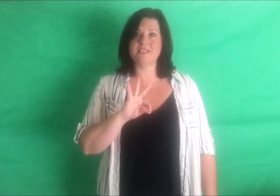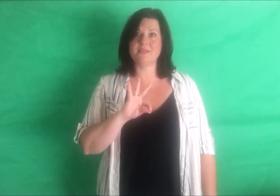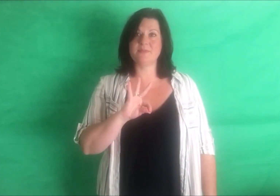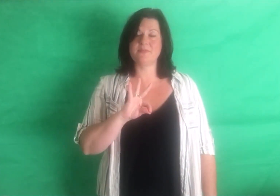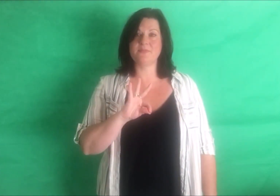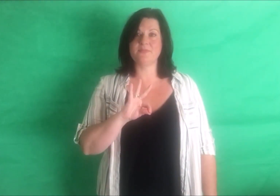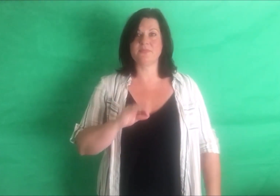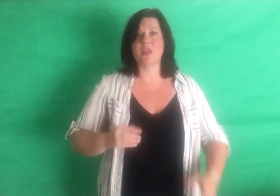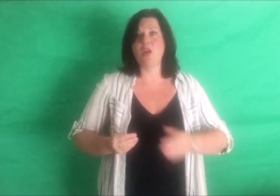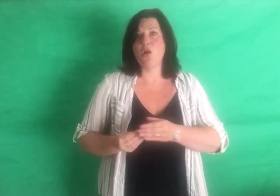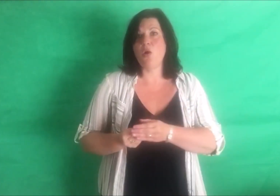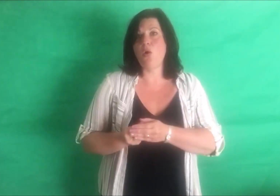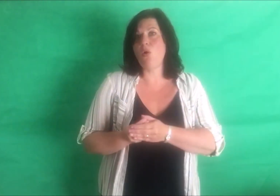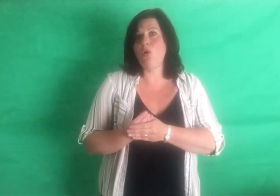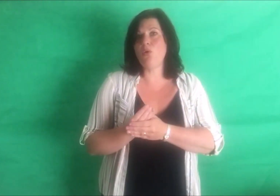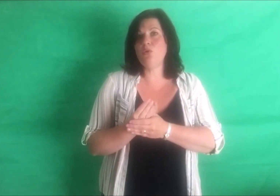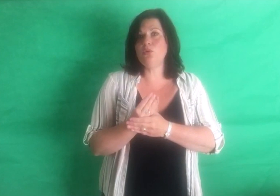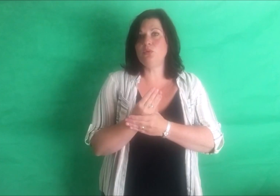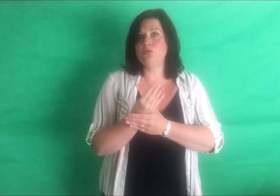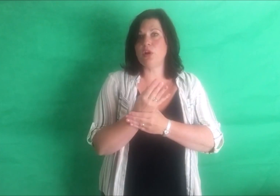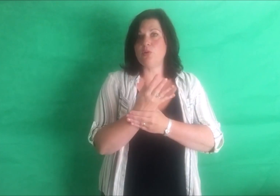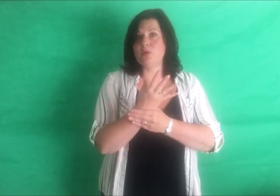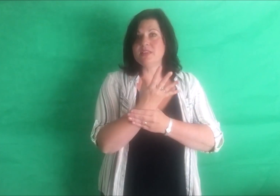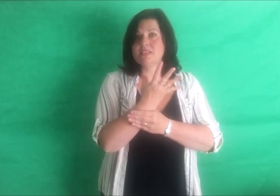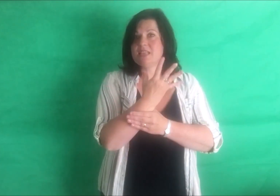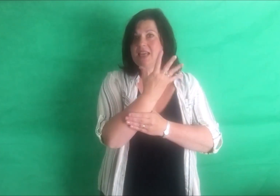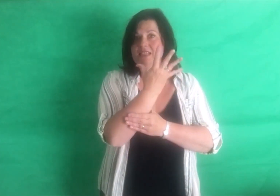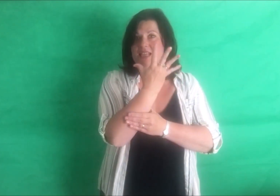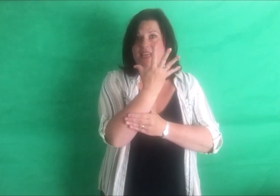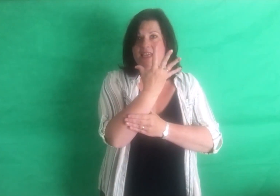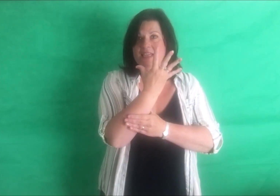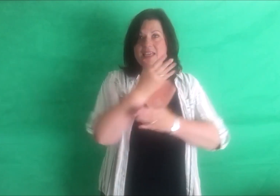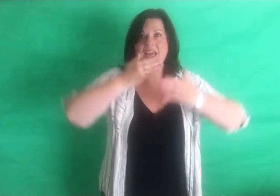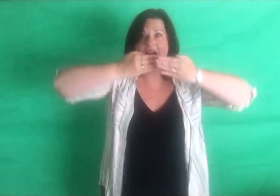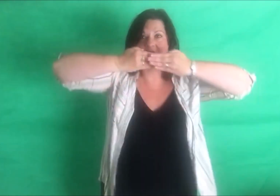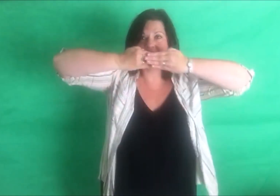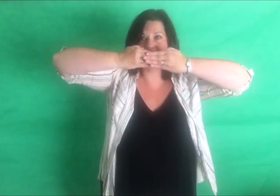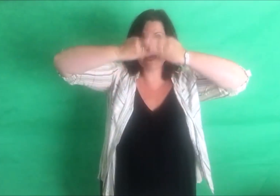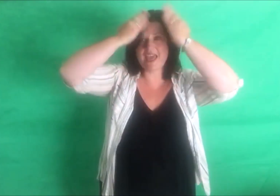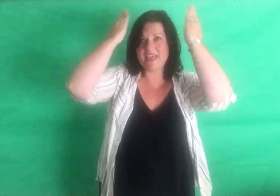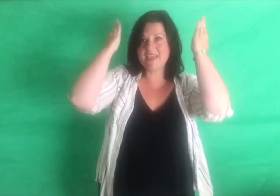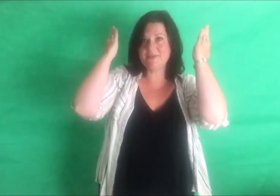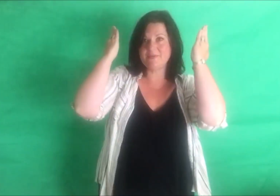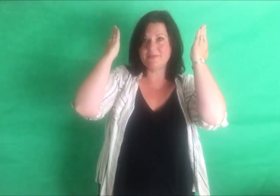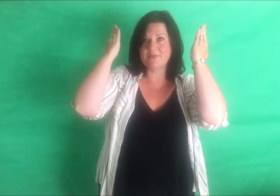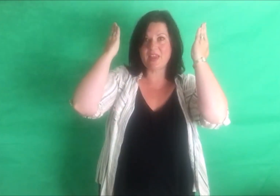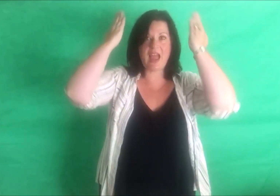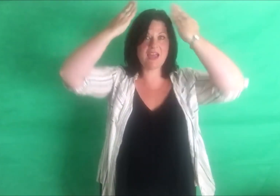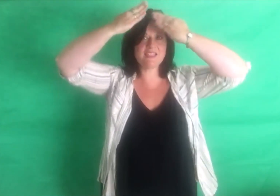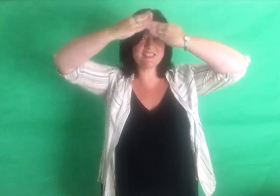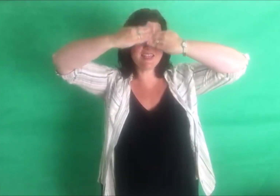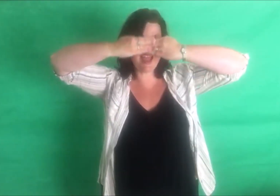white, all grow steadily day and